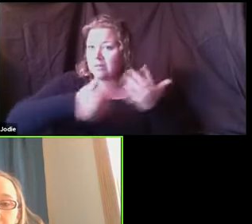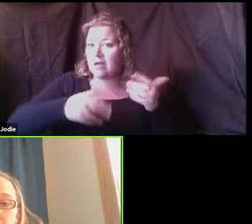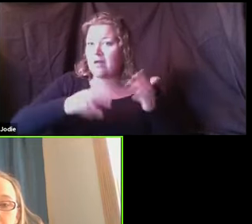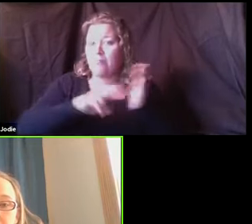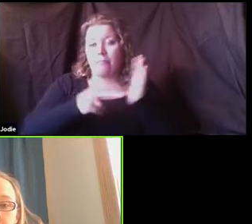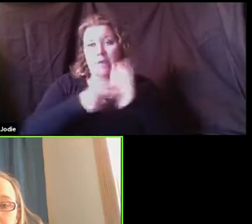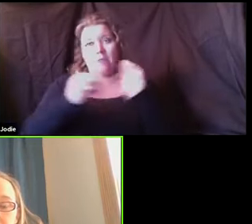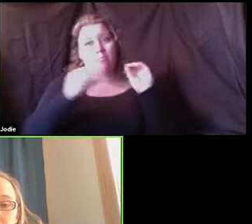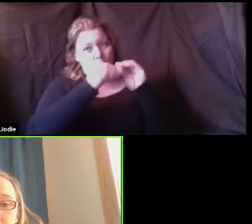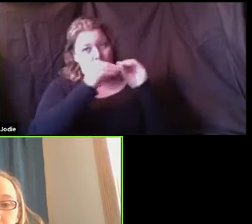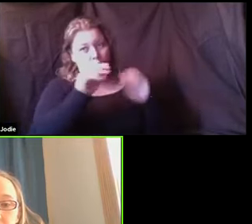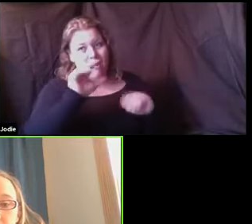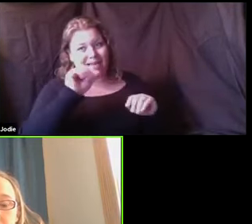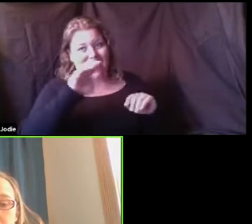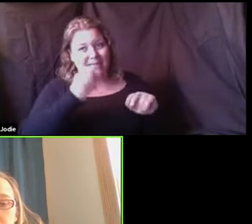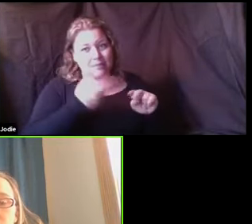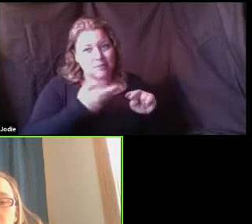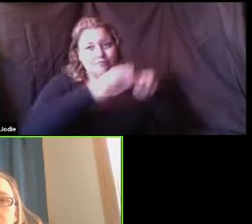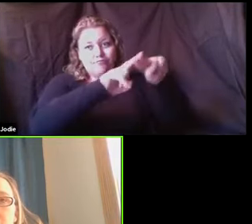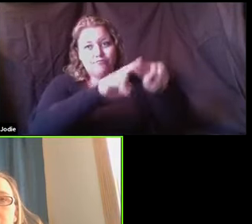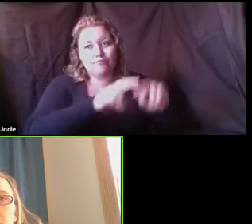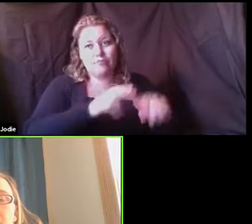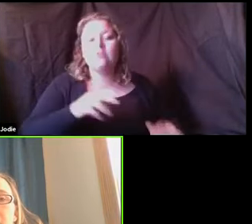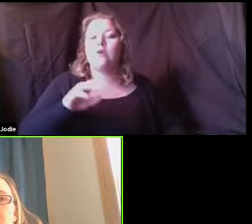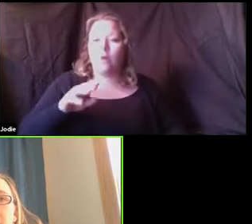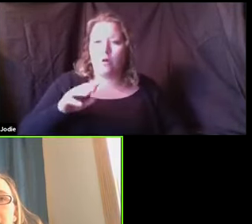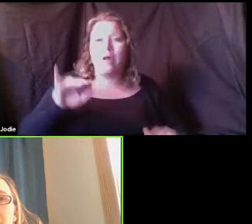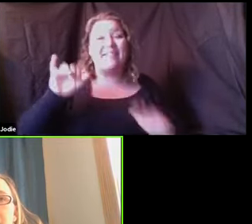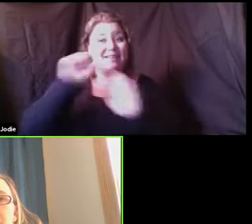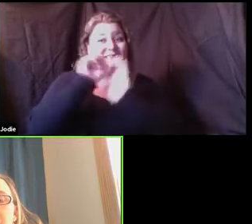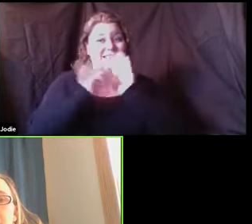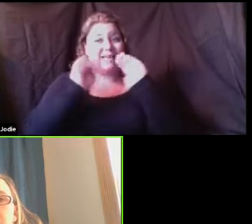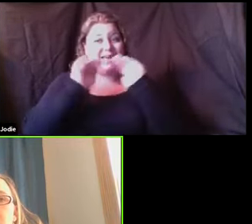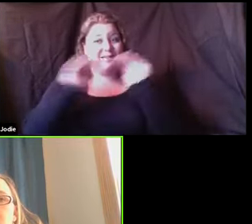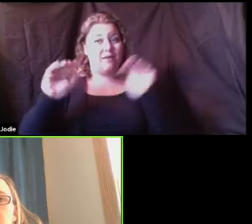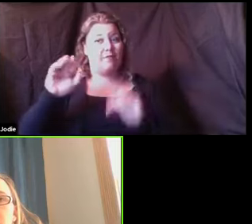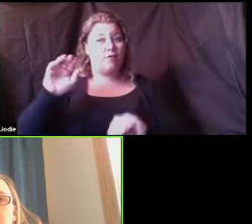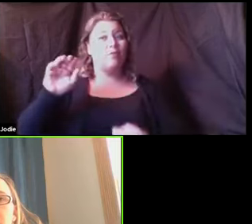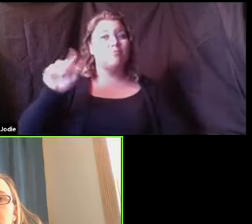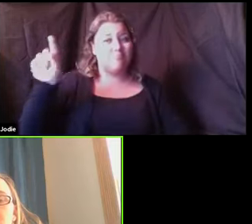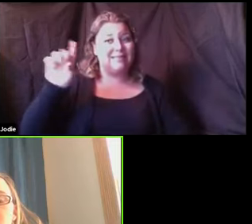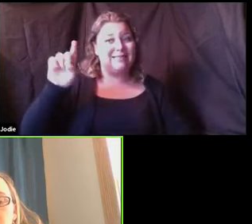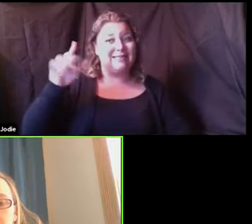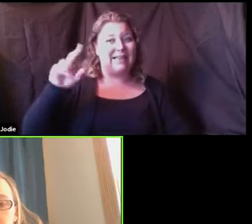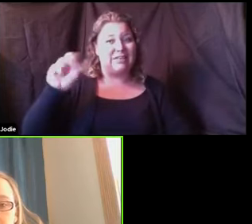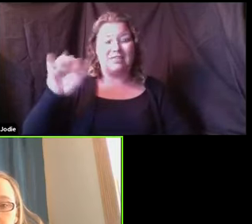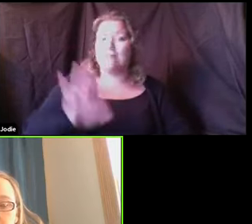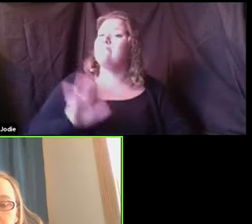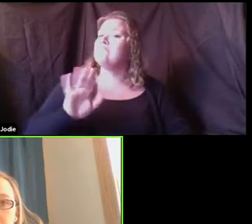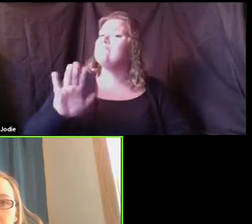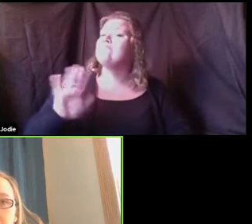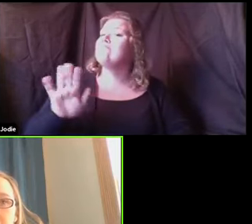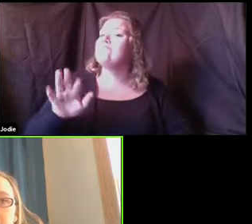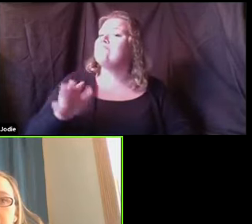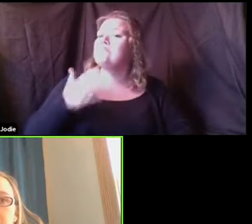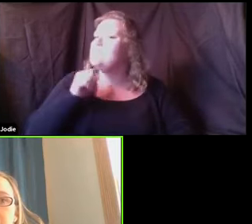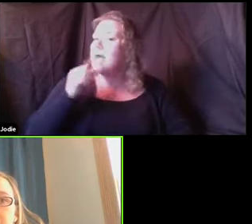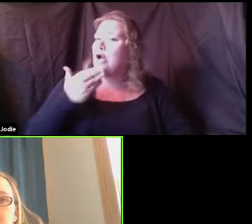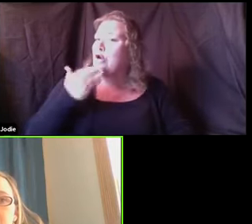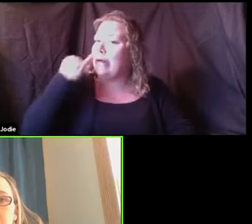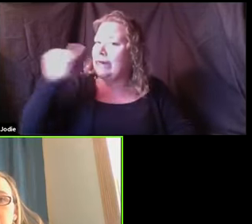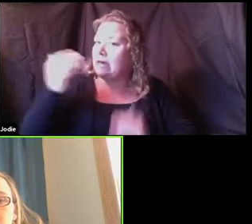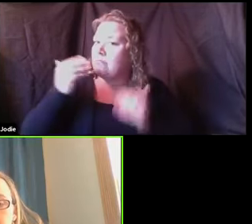level, DHS has kind of discouraged rummage sales. But I think that the important piece for our community to understand